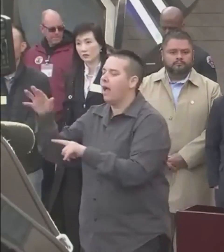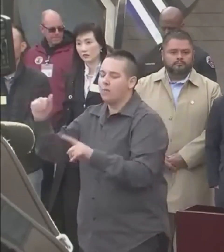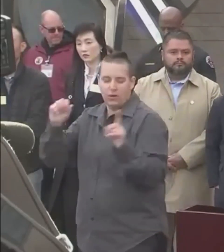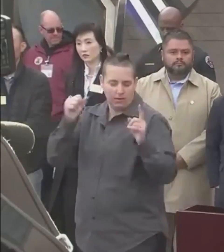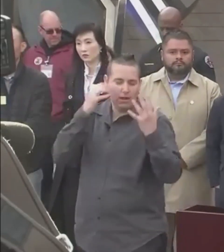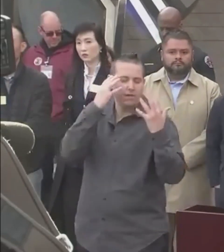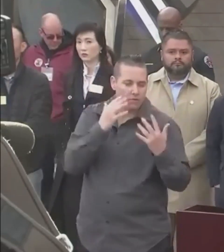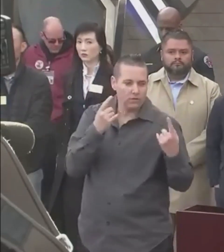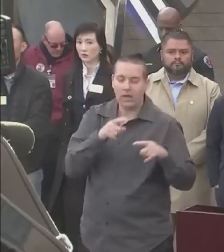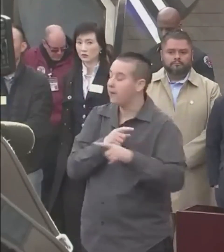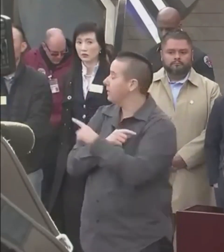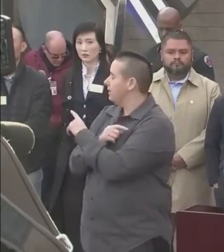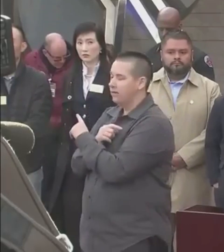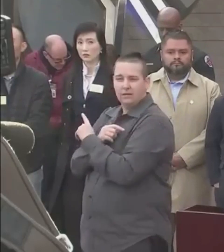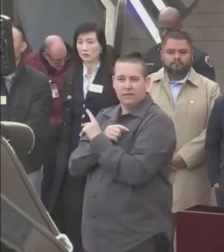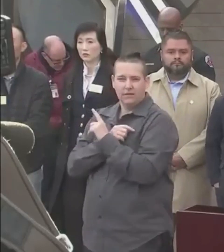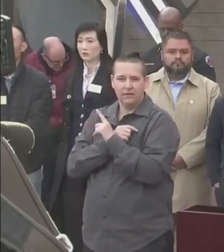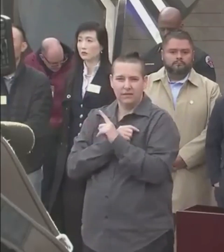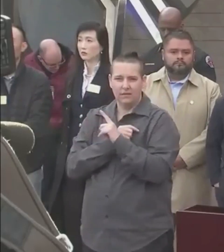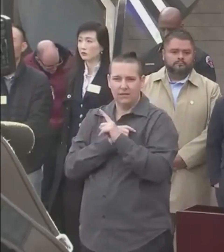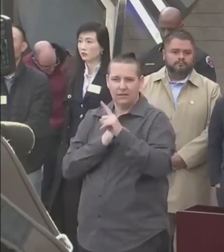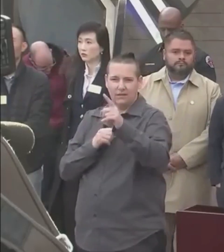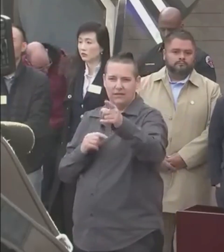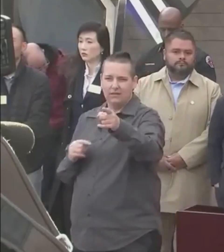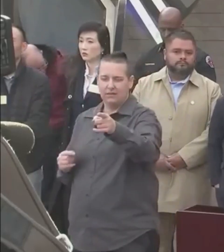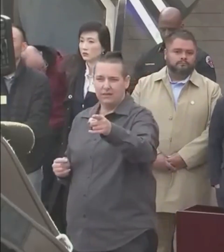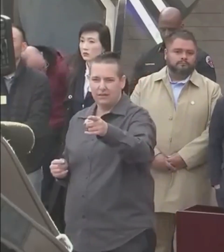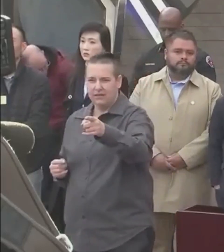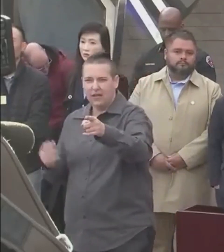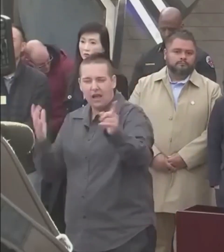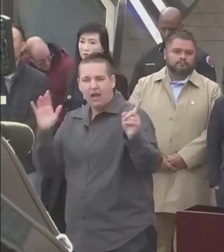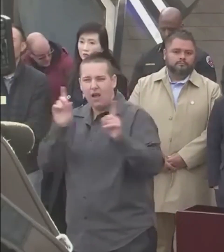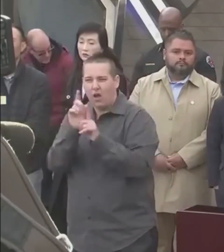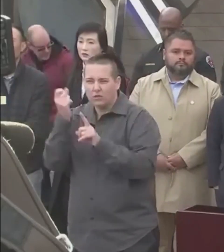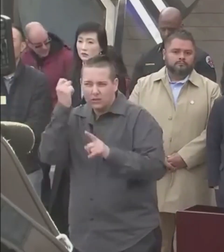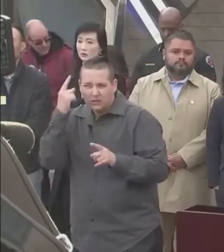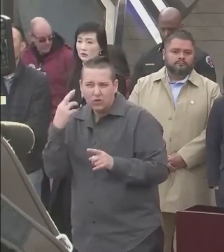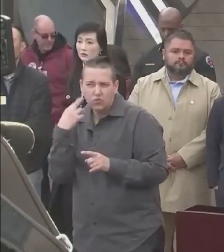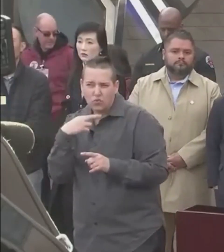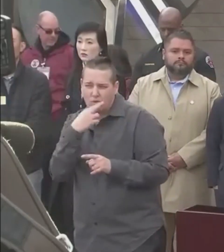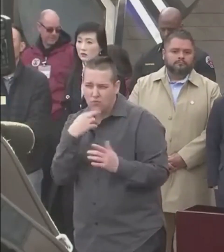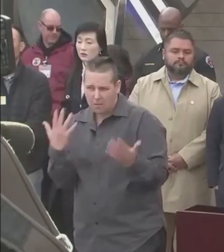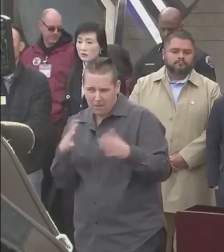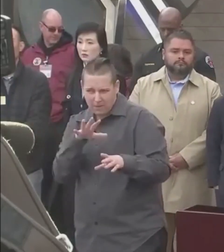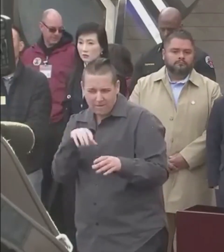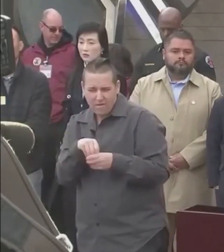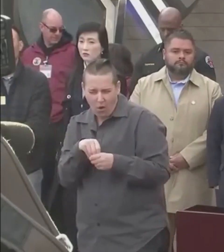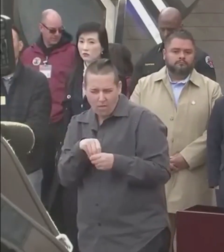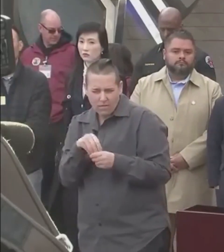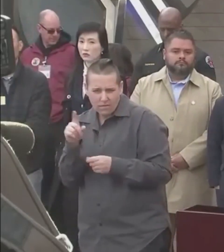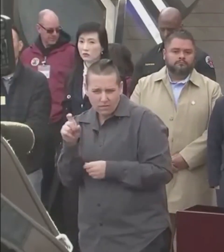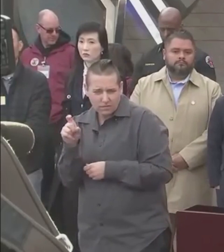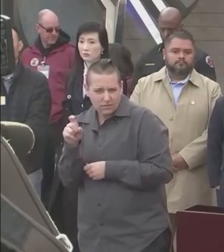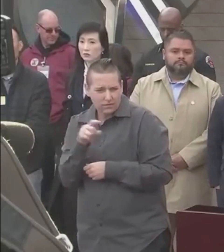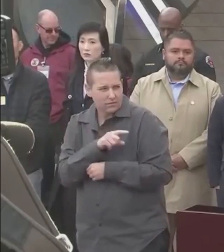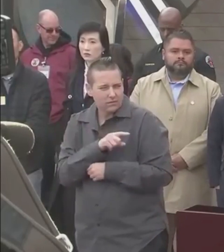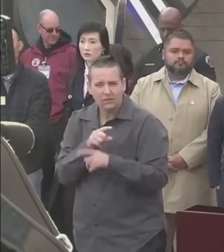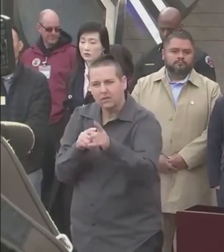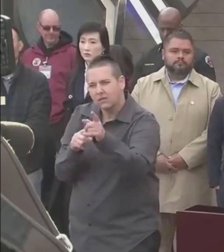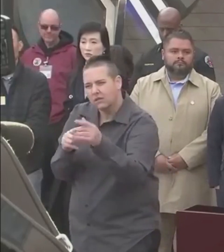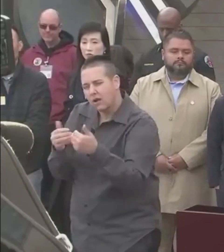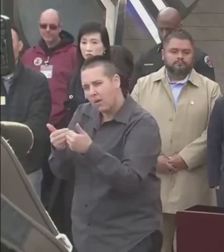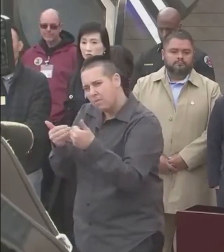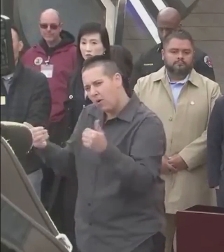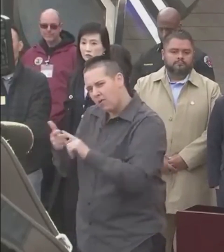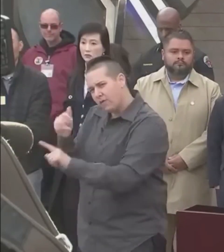the families. We stay focused on reinforcing emotional well-being administrations and working with our partners across the walkway on answers to